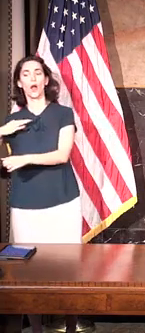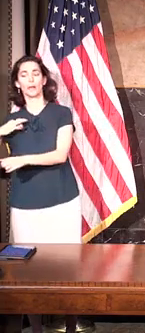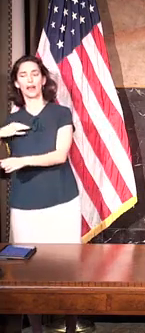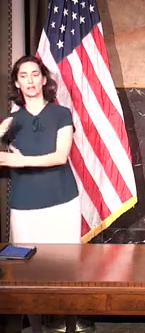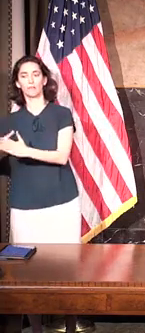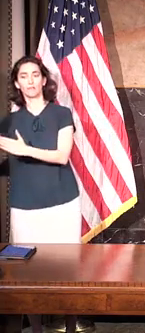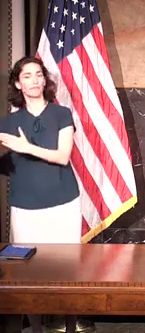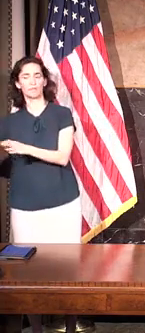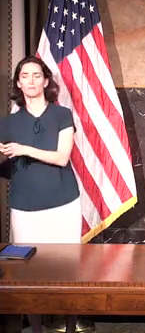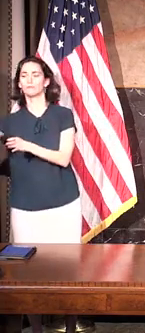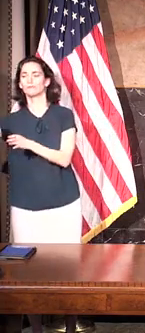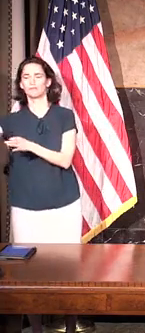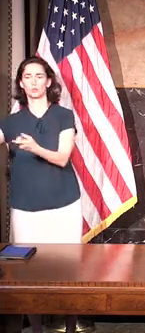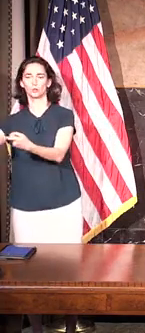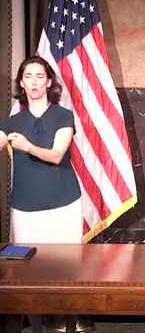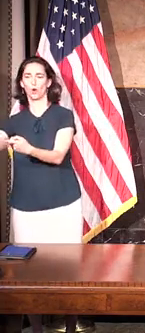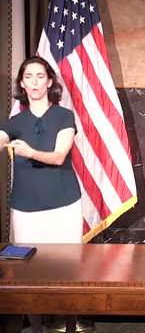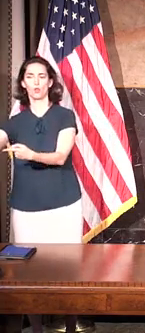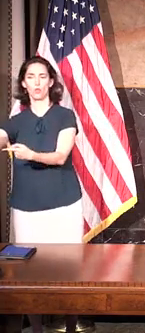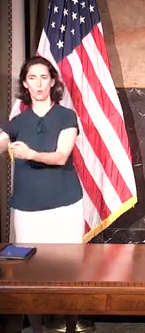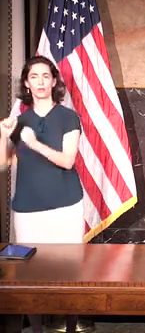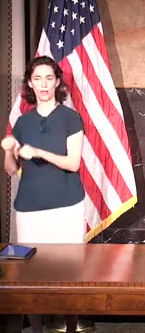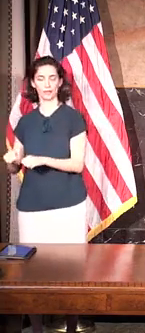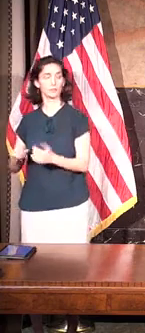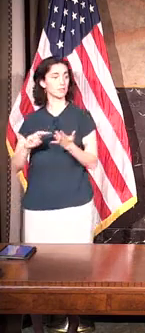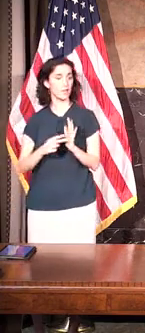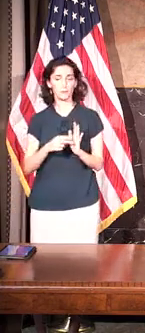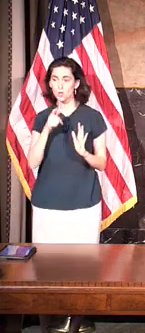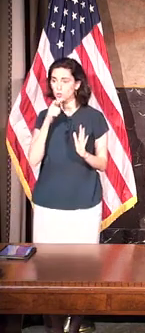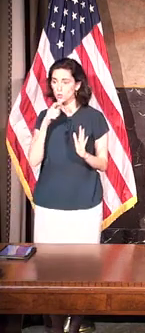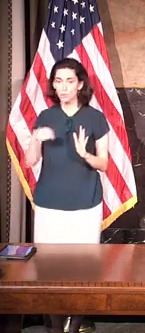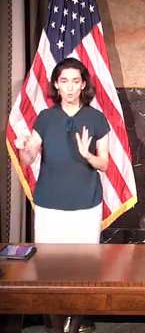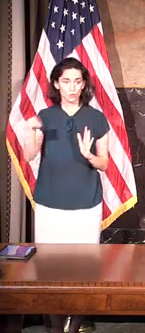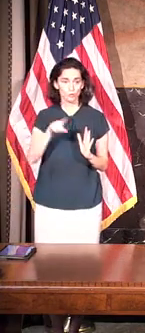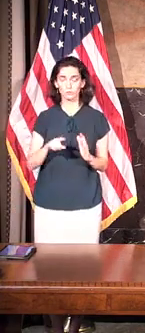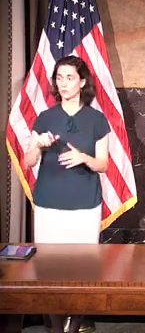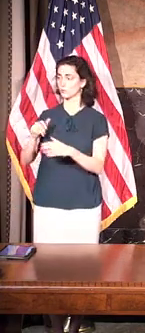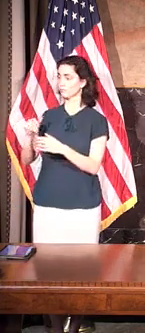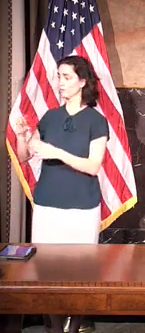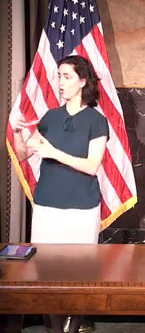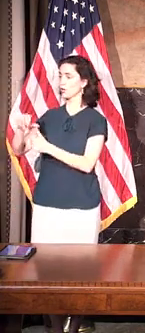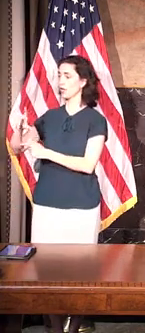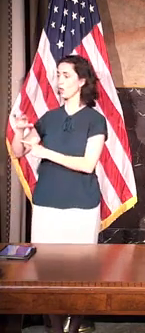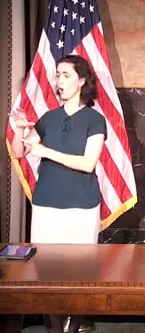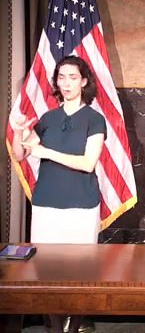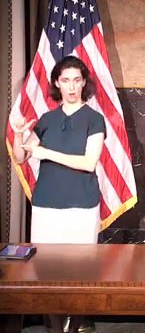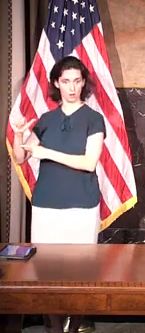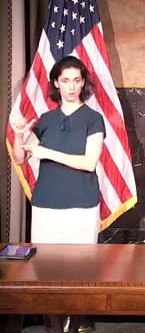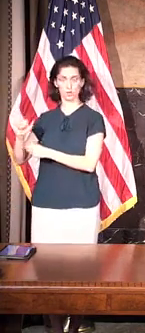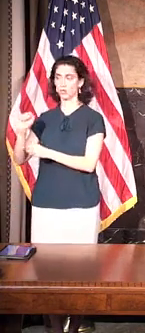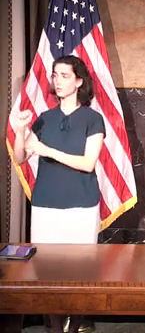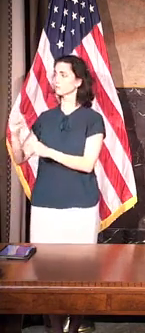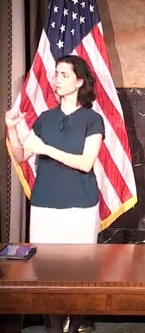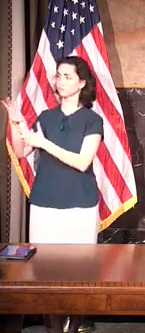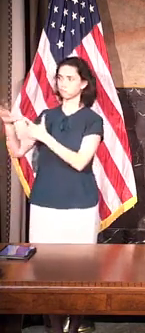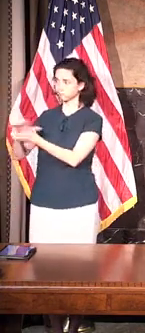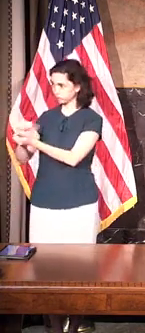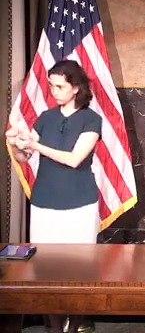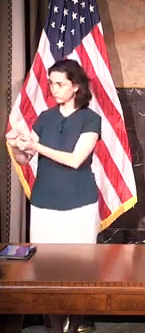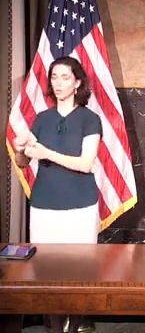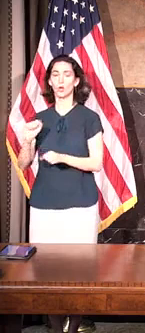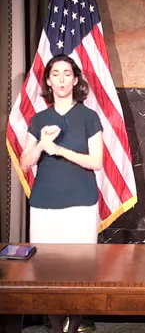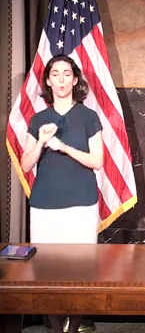30th. This is for eligible survivors of Hurricane Laura who either lost their job or their employment was interrupted because